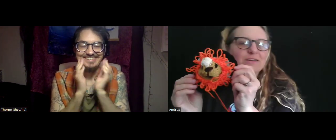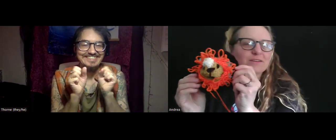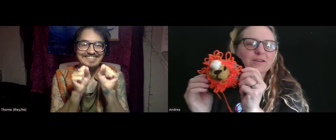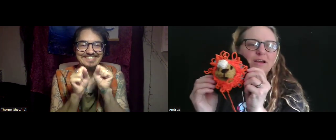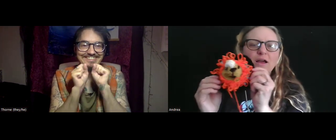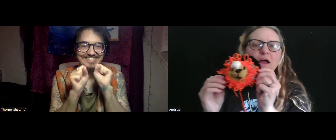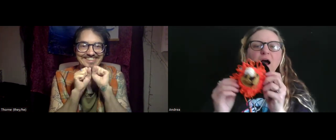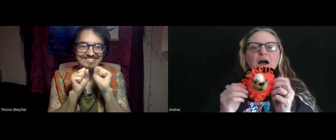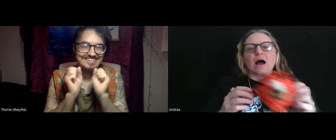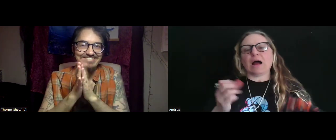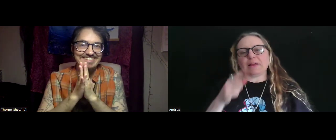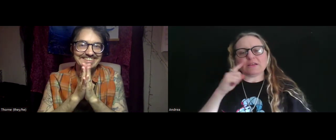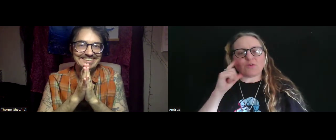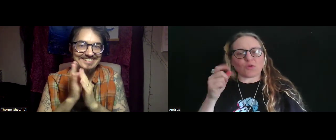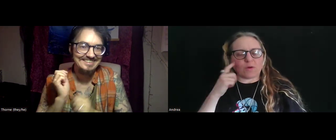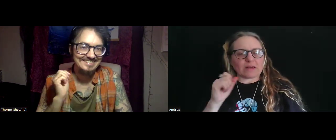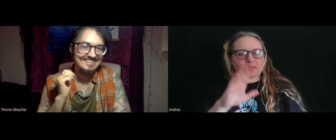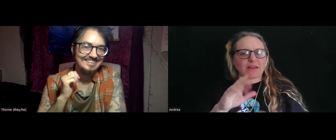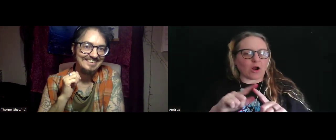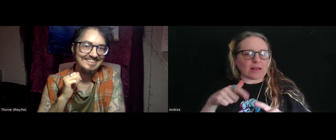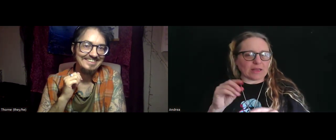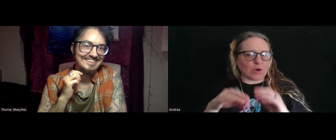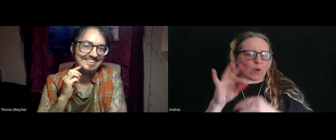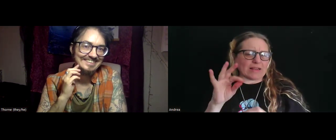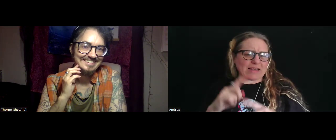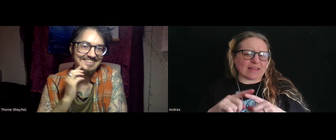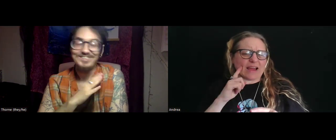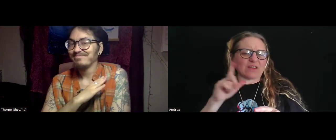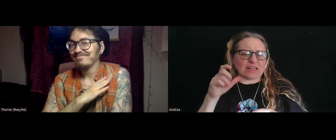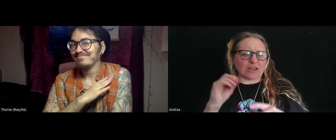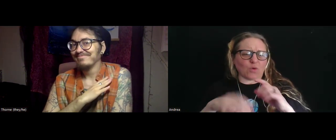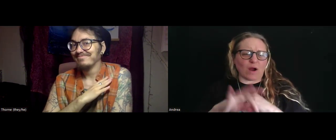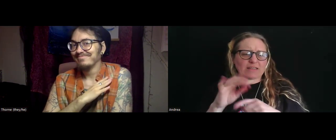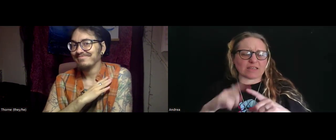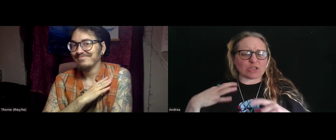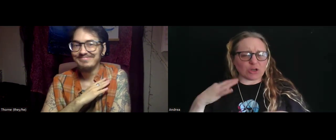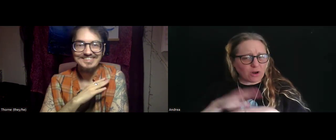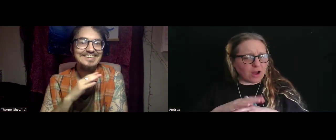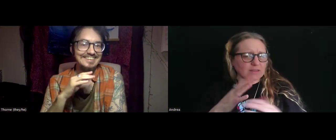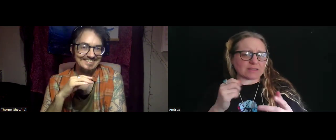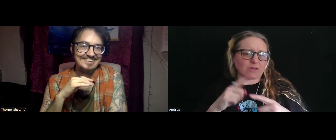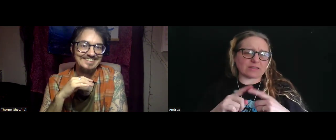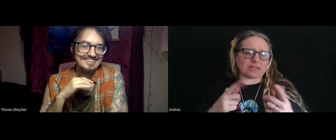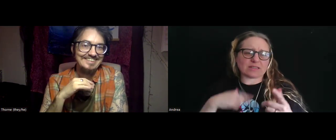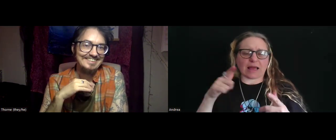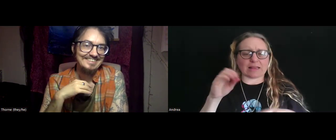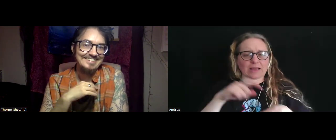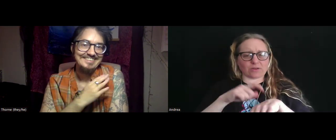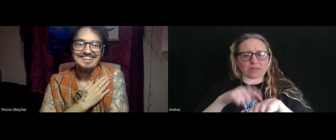cute. I made this for Thorn because they are a Leo rising and they have a Leo rising shirt on. So it's just like Leo time